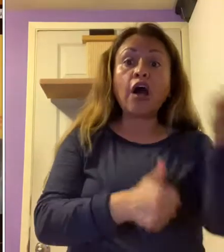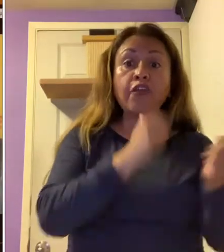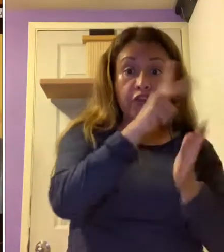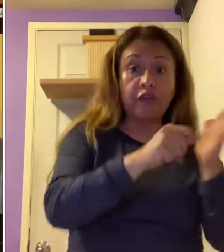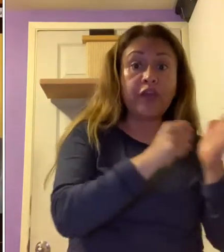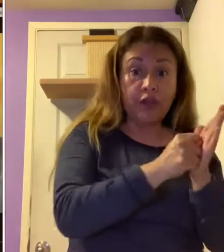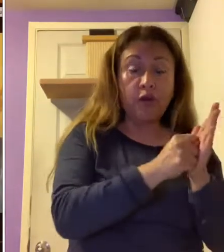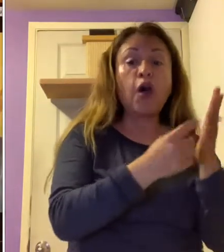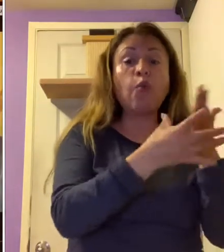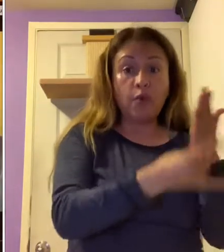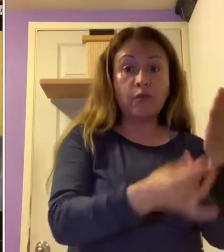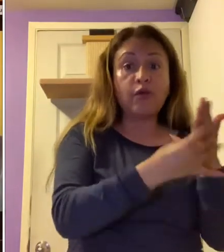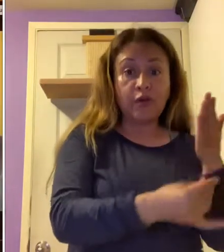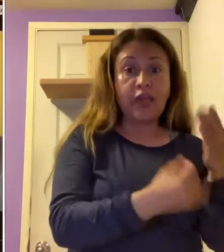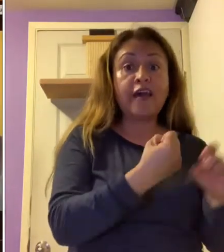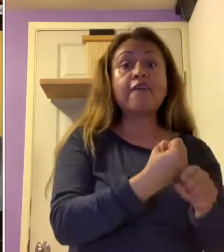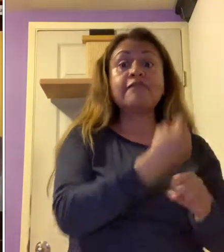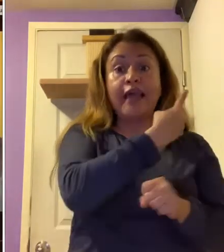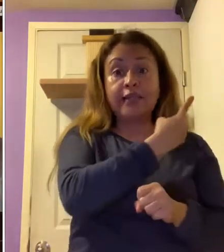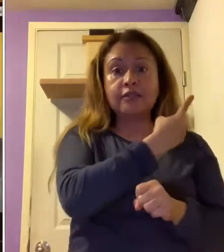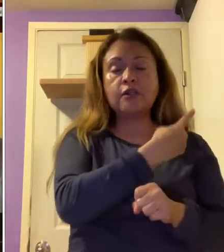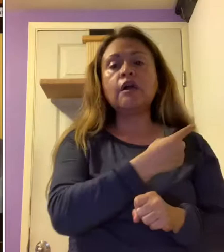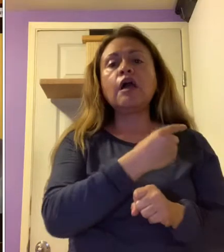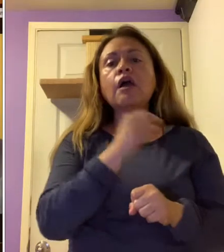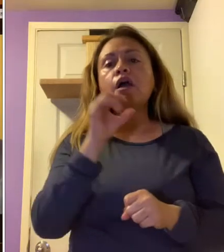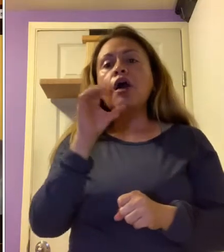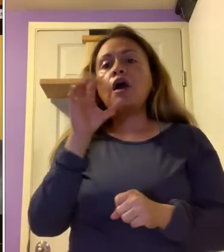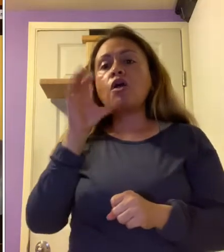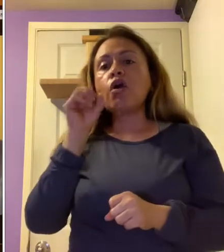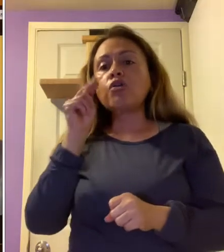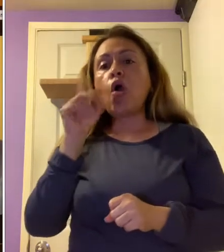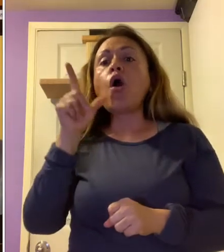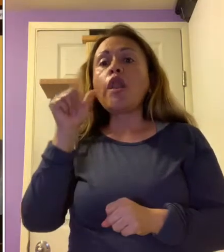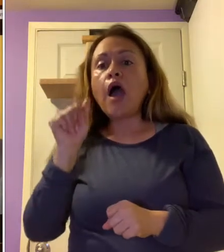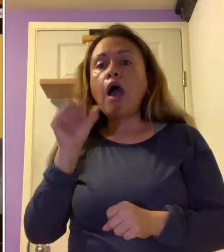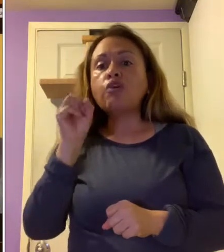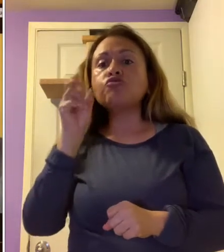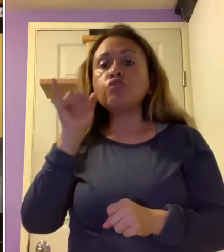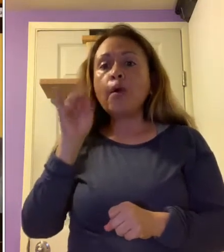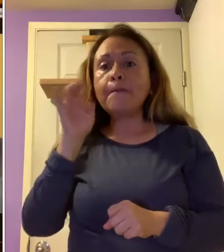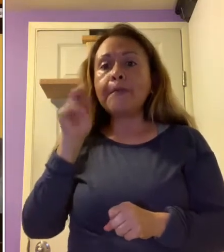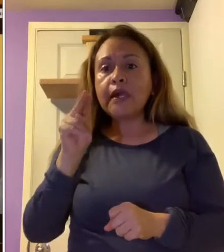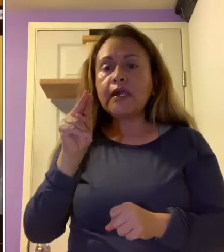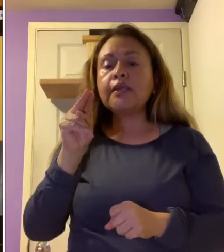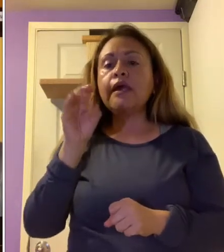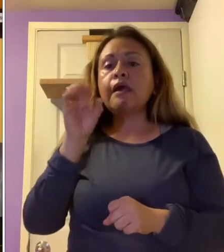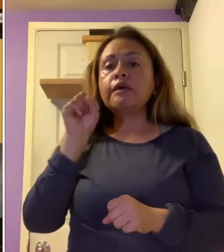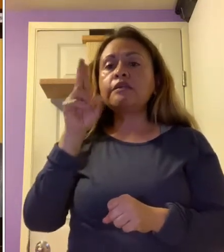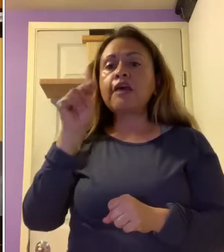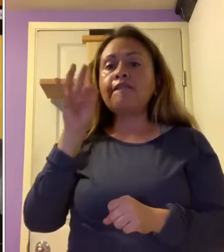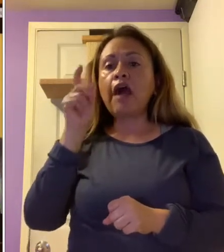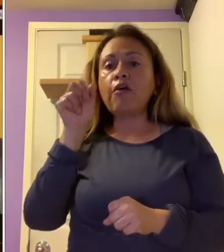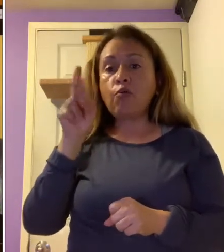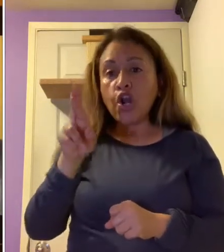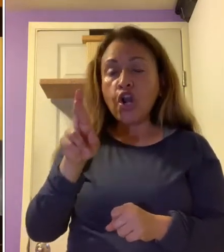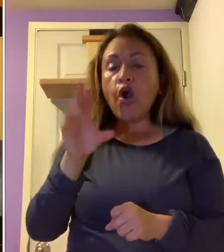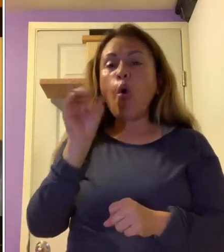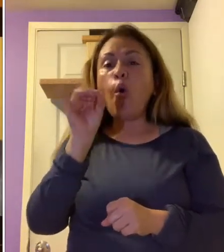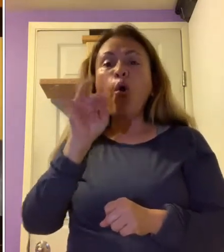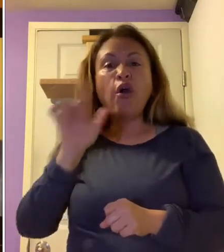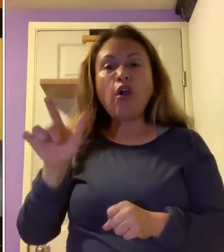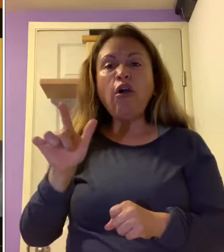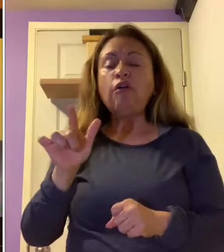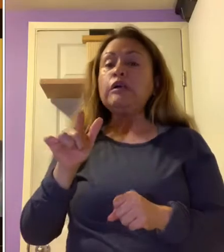cooking oils video I did at Costco with Art last year. When you have conventional oils like canola oil, soybean oil, corn oil, safflower